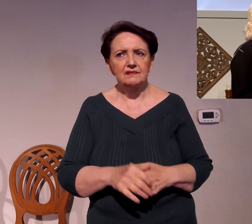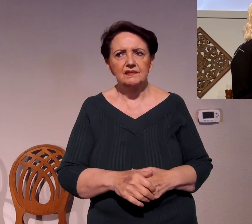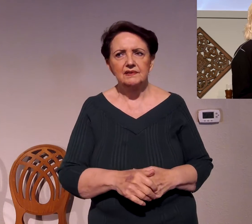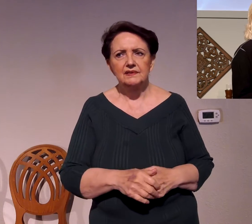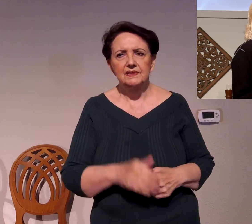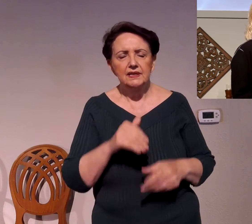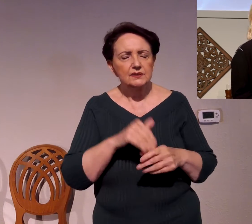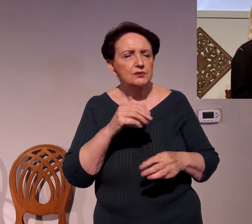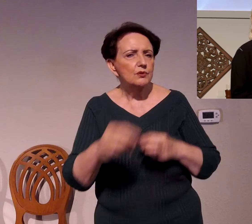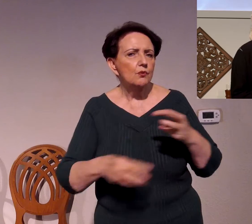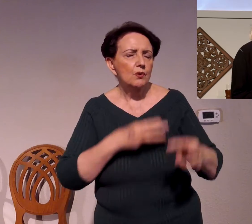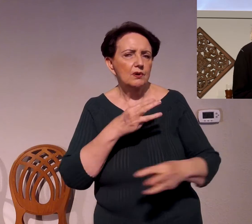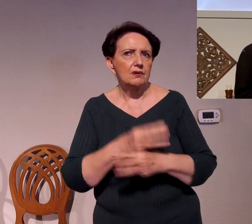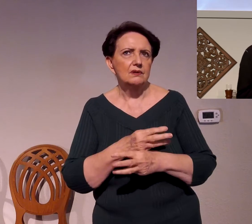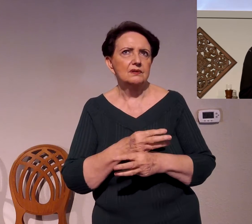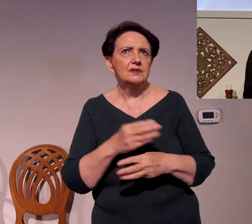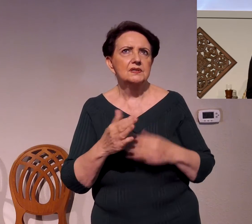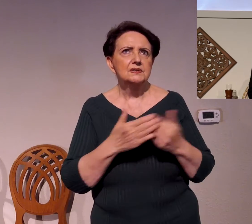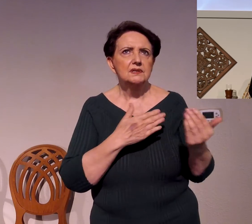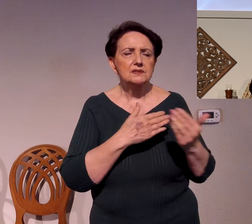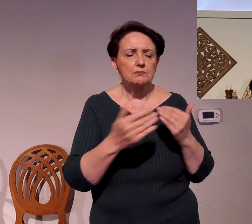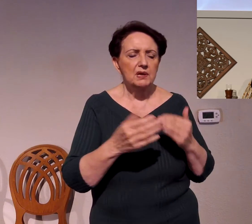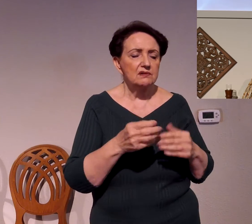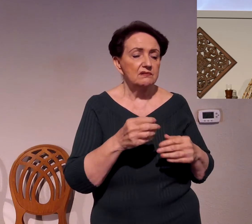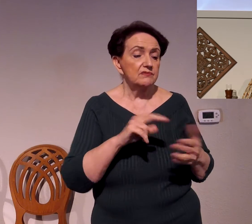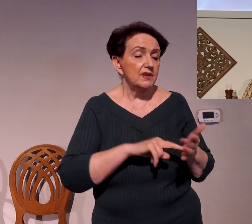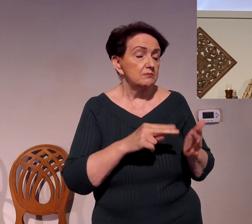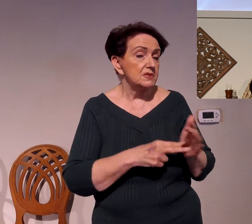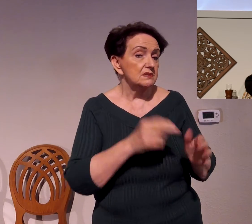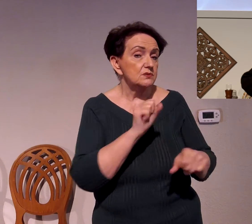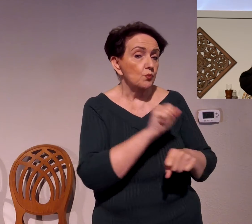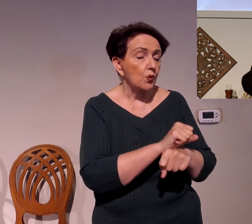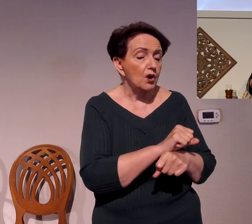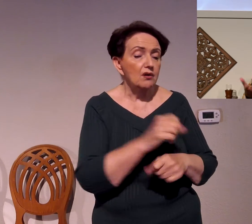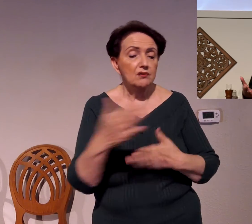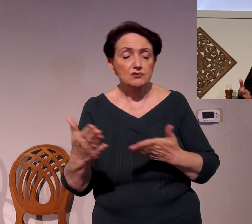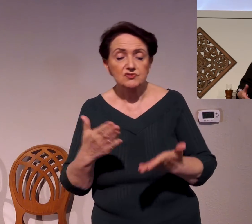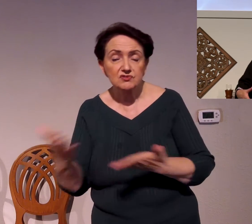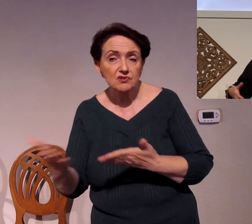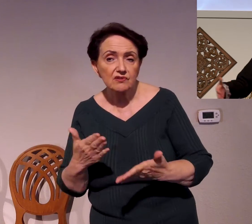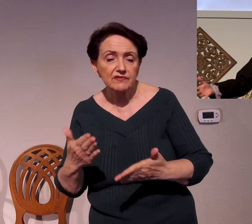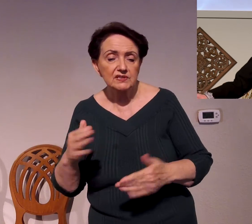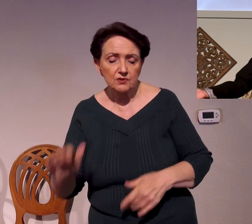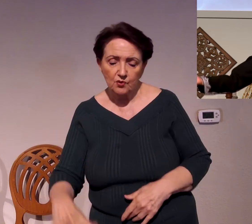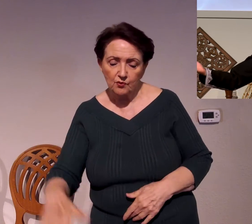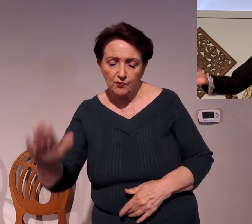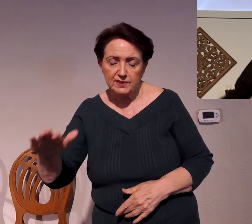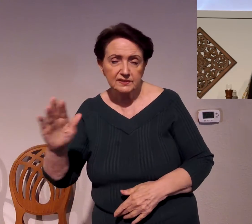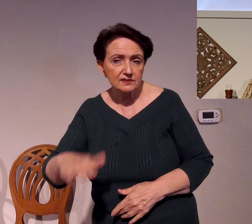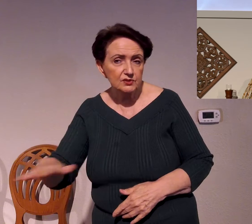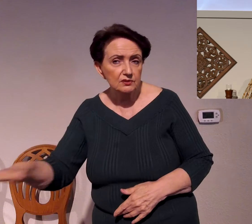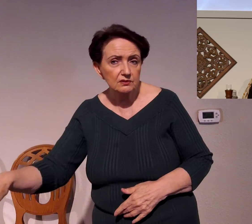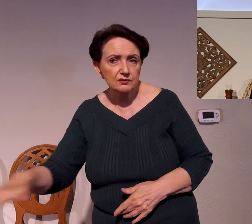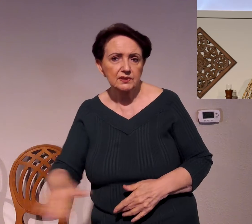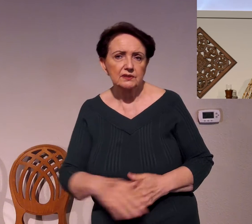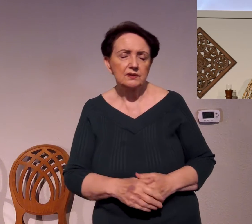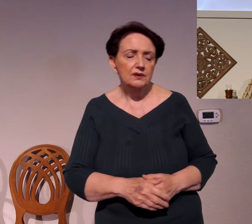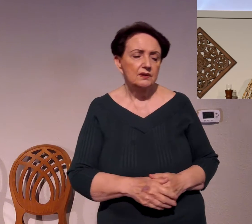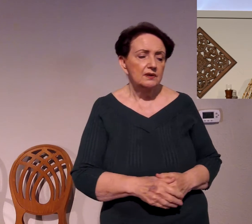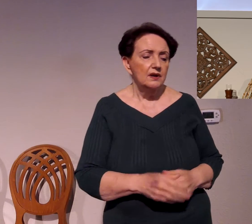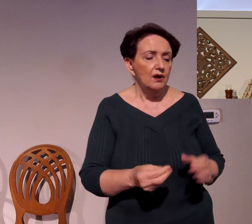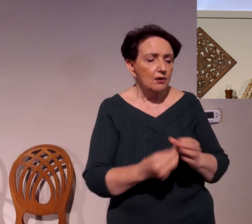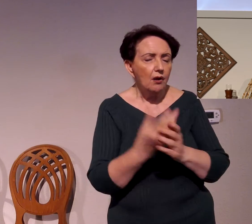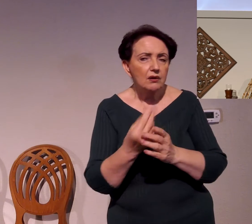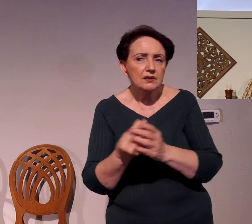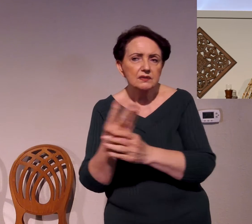into the world, whether it is in work or service, raising children, growing a